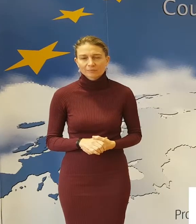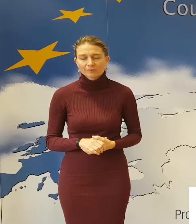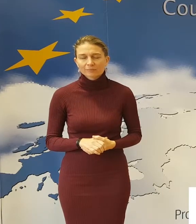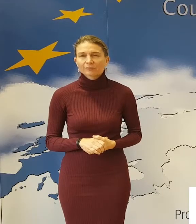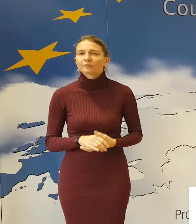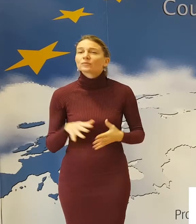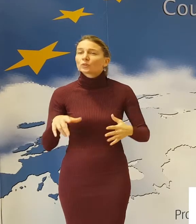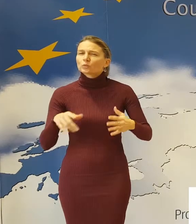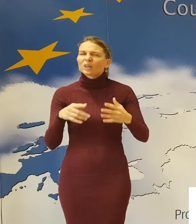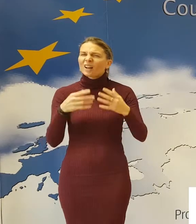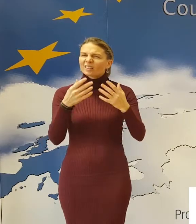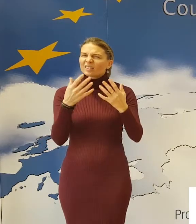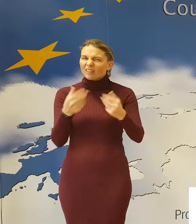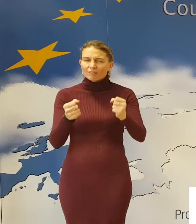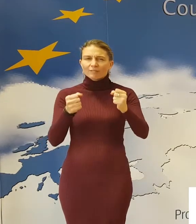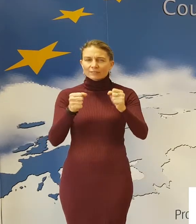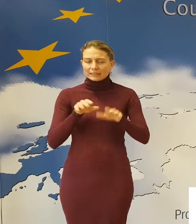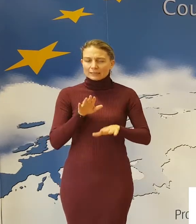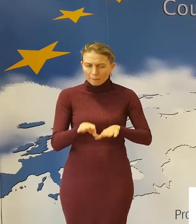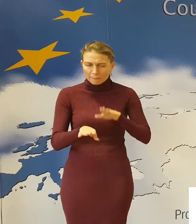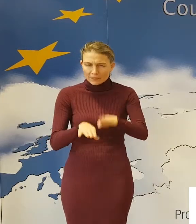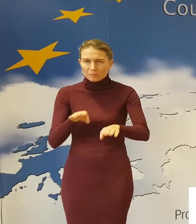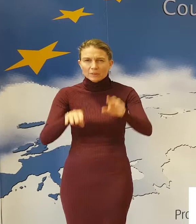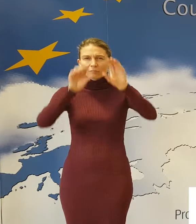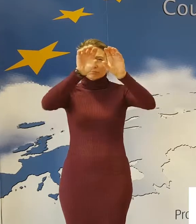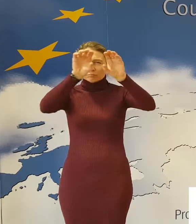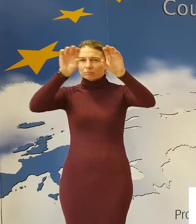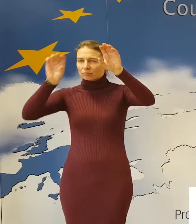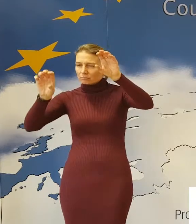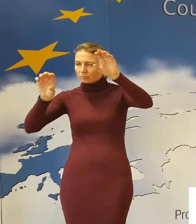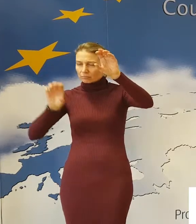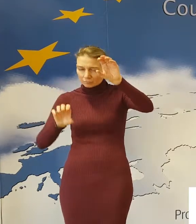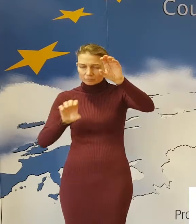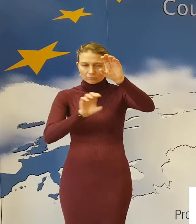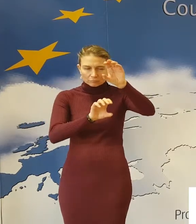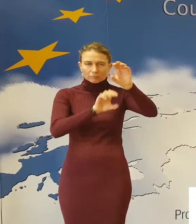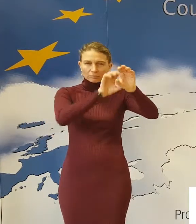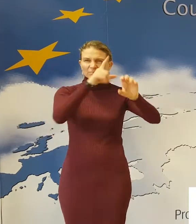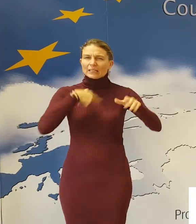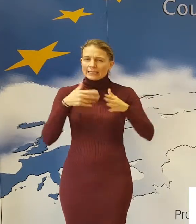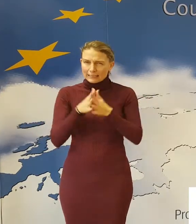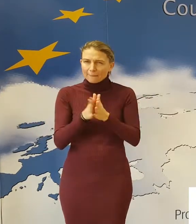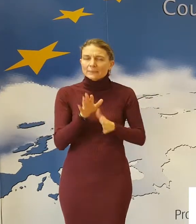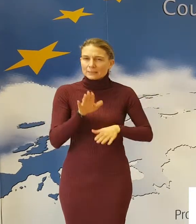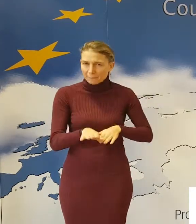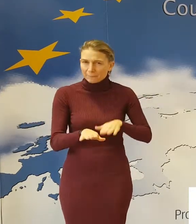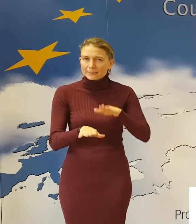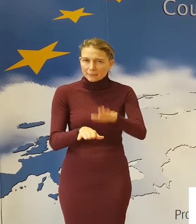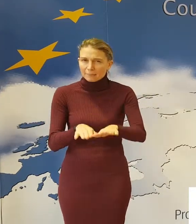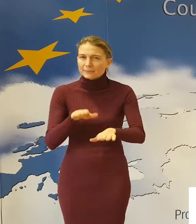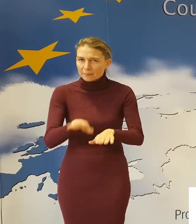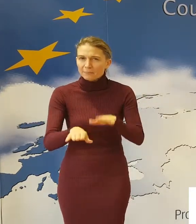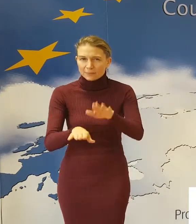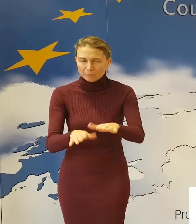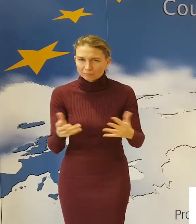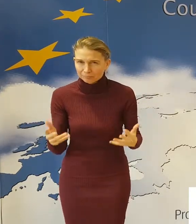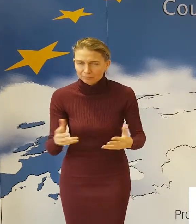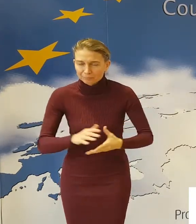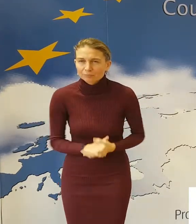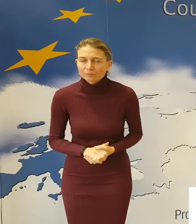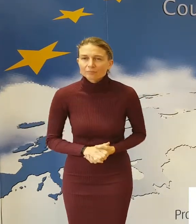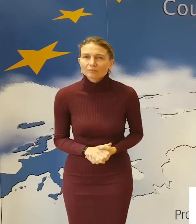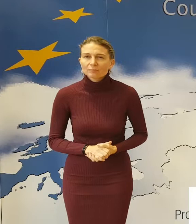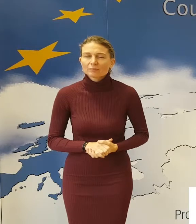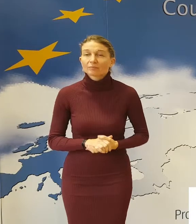I will go through those different steps and procedures now on. The very first thing is that you need to have